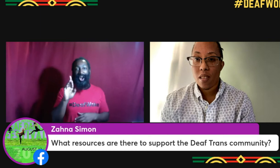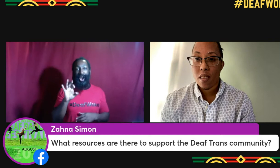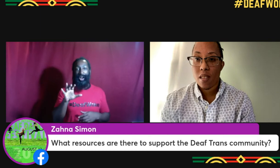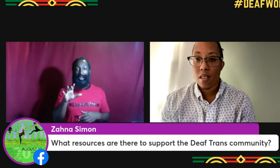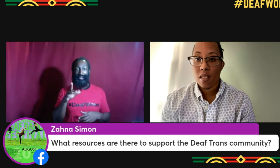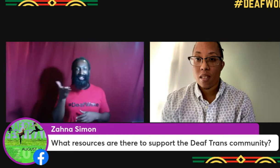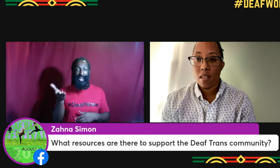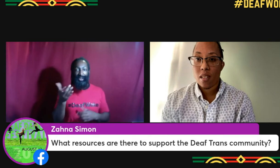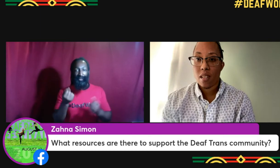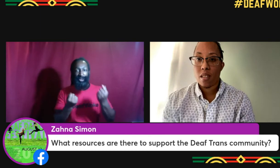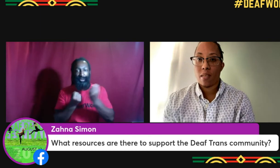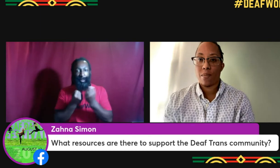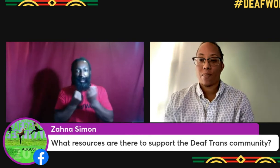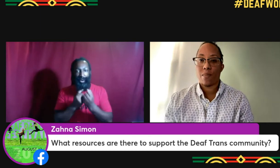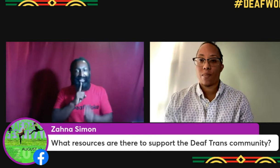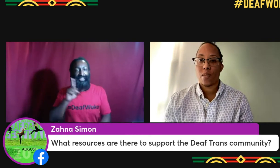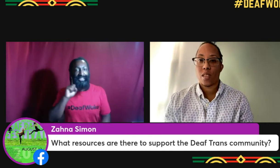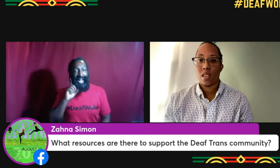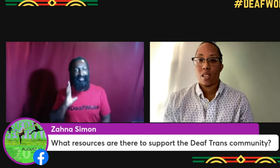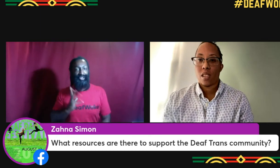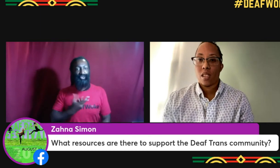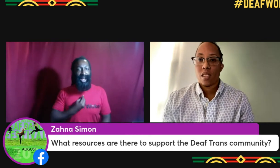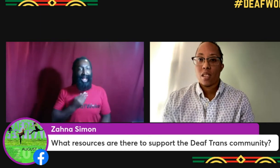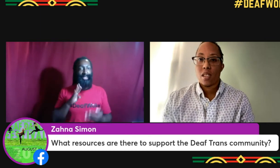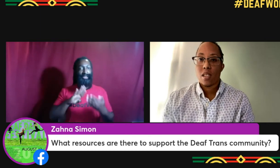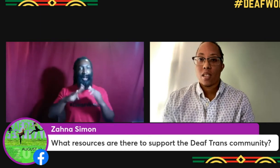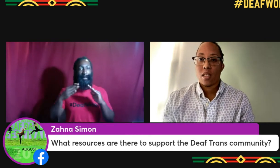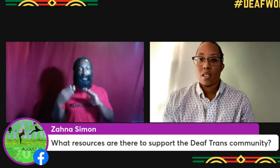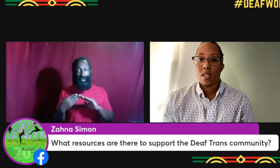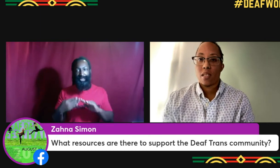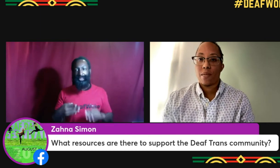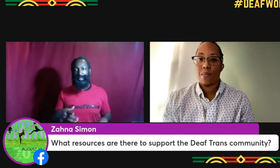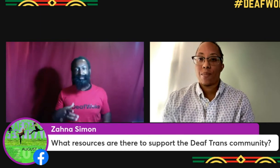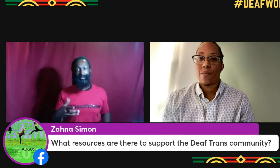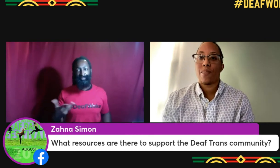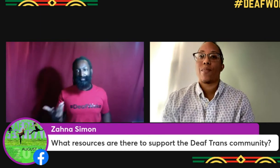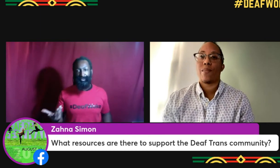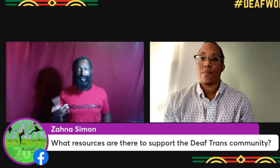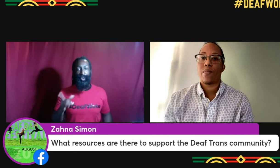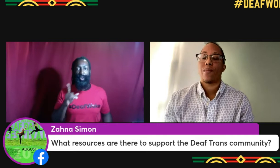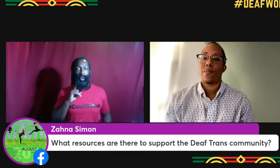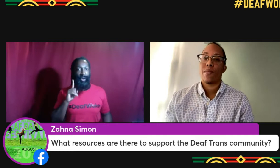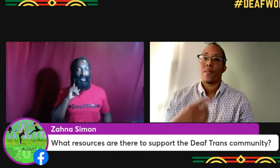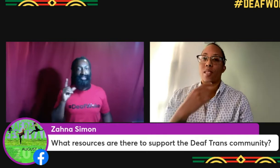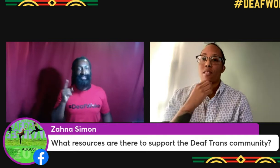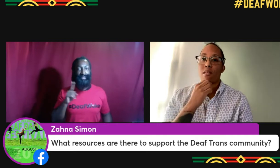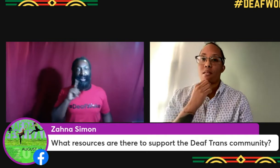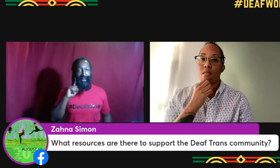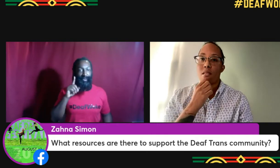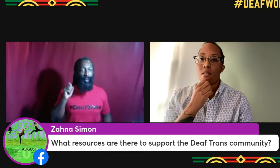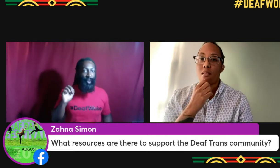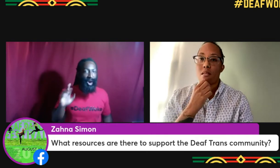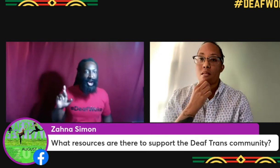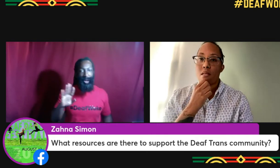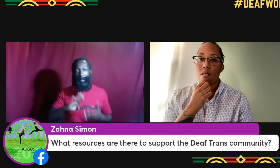So question is what resources are there to support the deaf trans community?